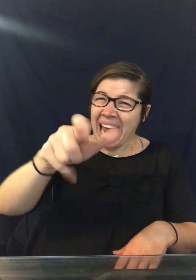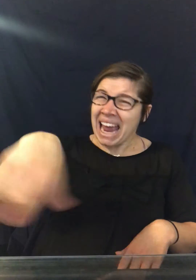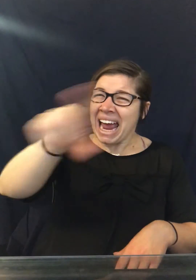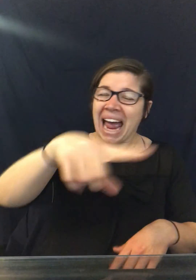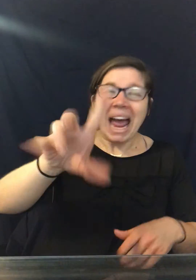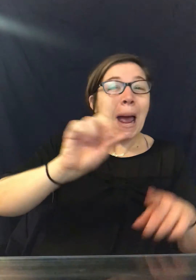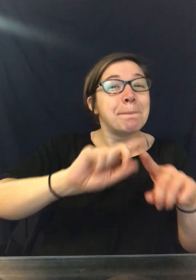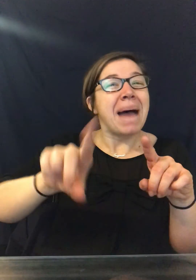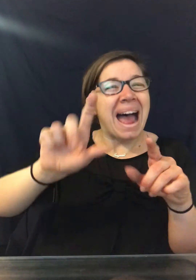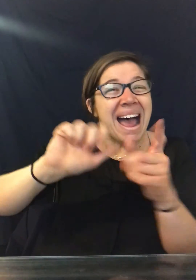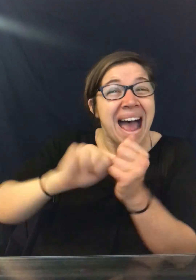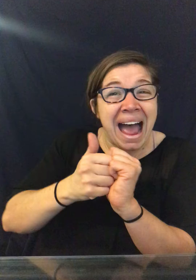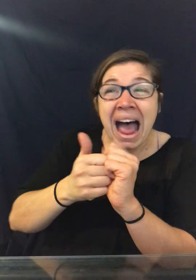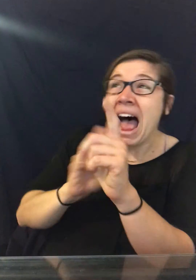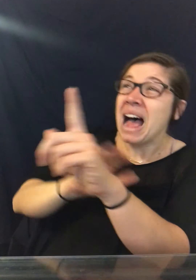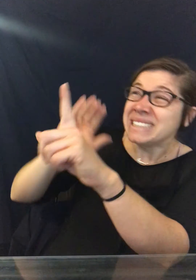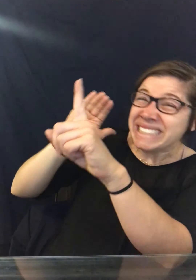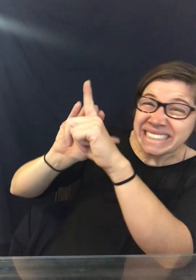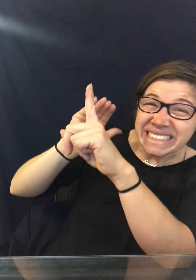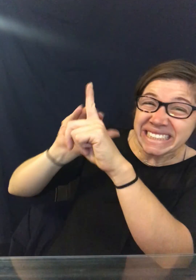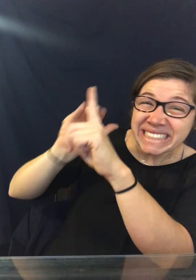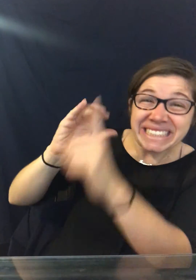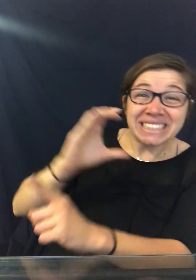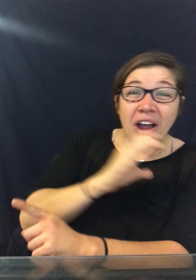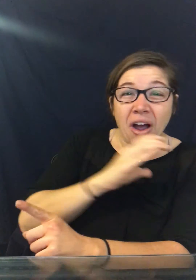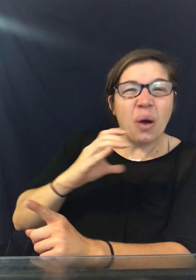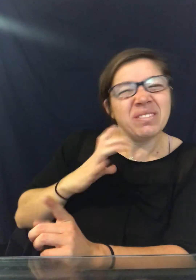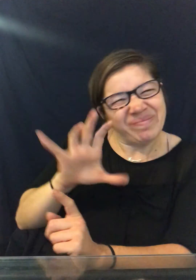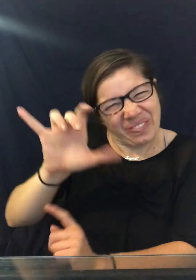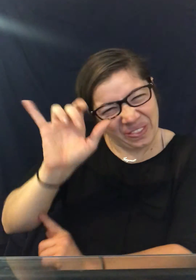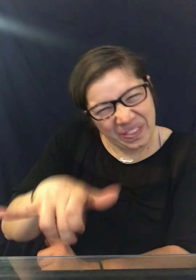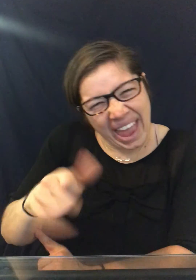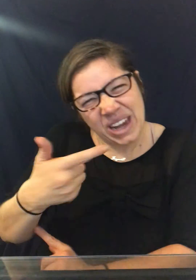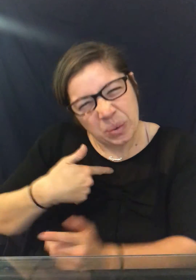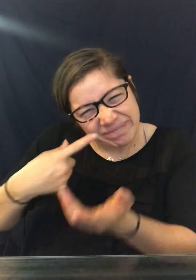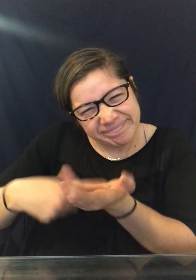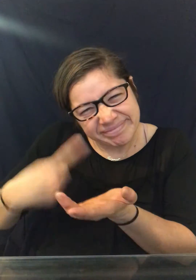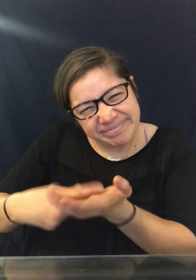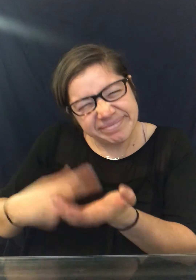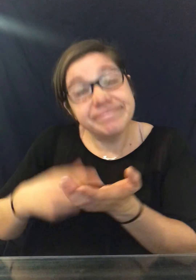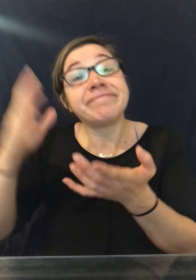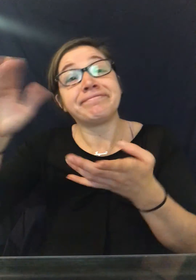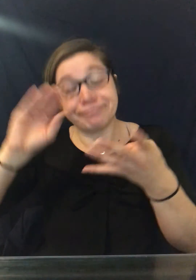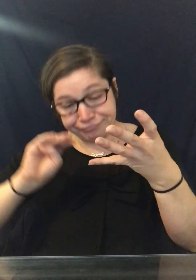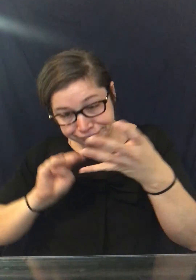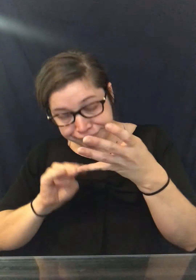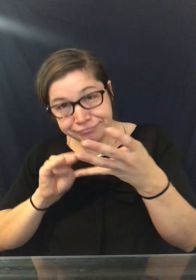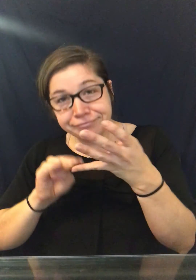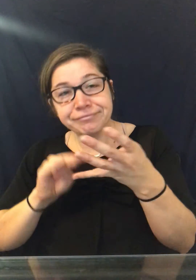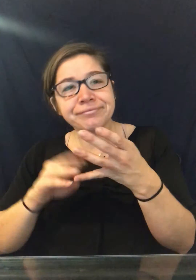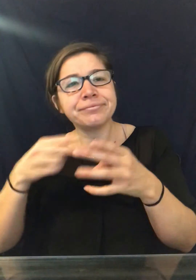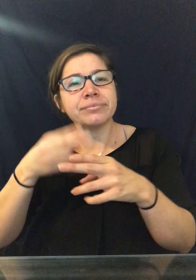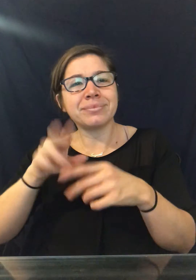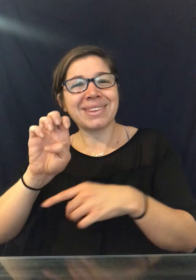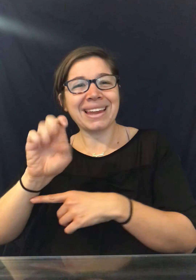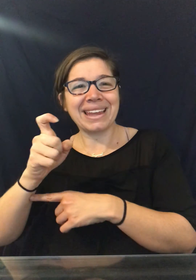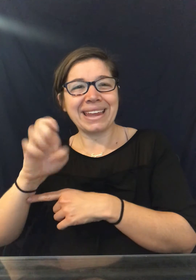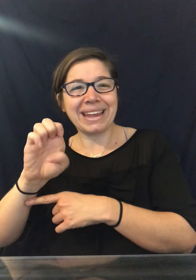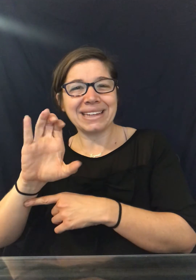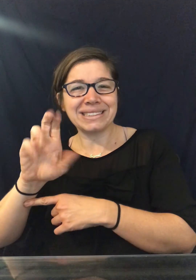listen? And we will look closer at that in a second. And finally, we see executive, and this is the president. But